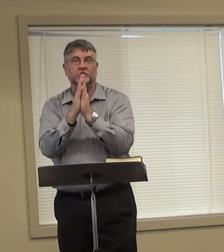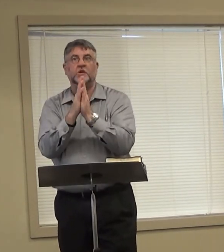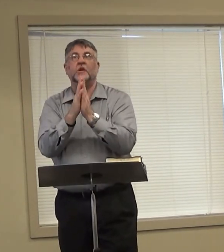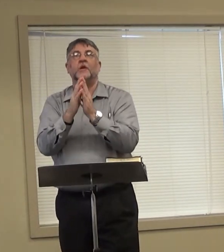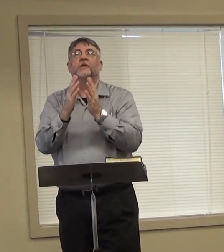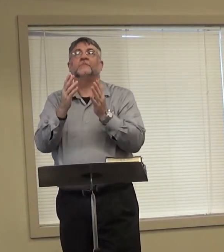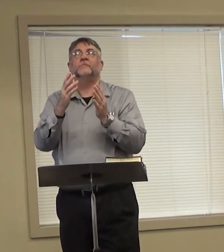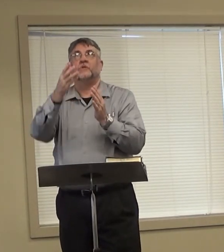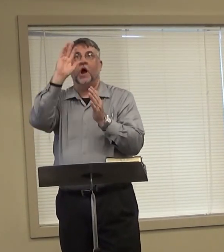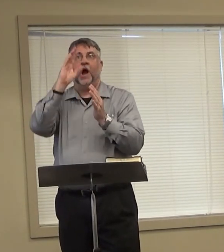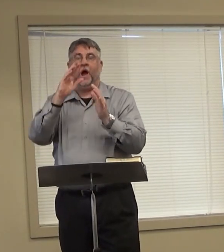Because our prayers,